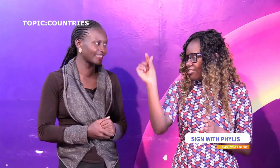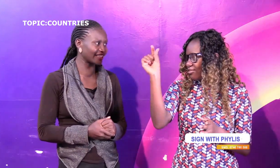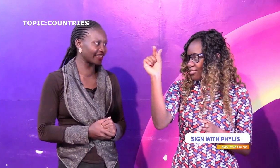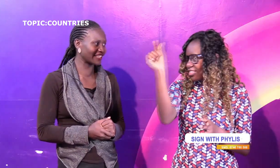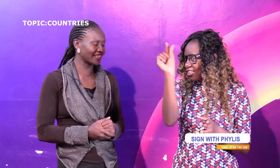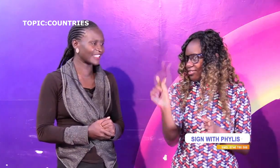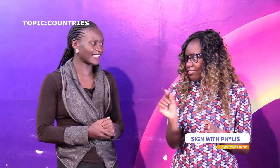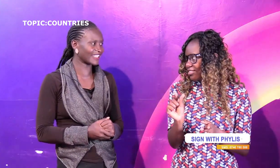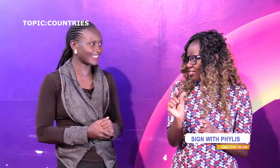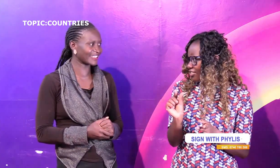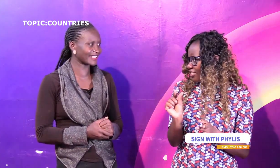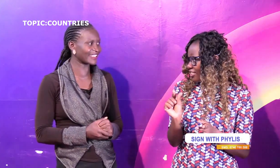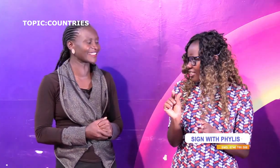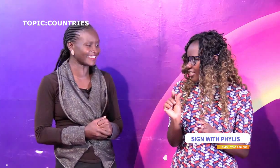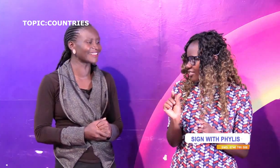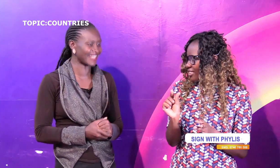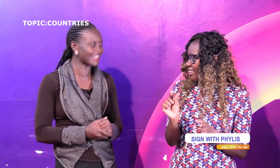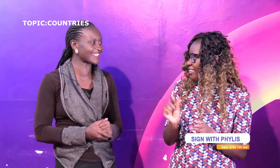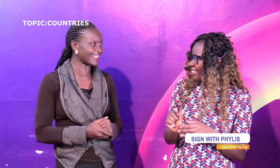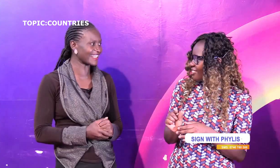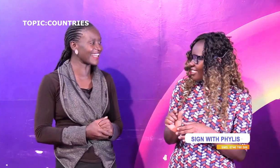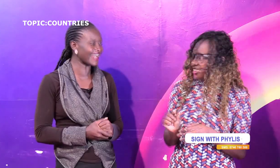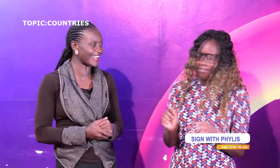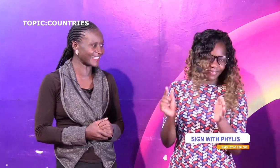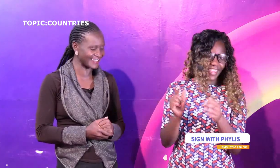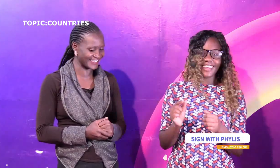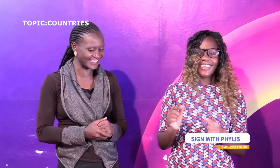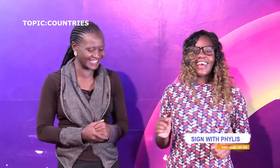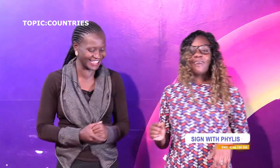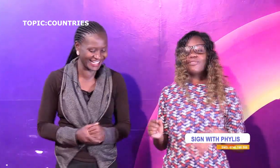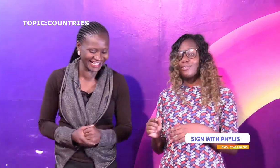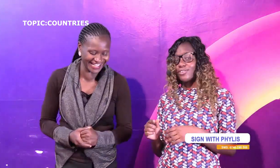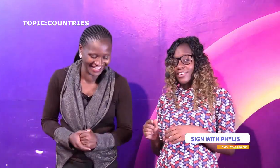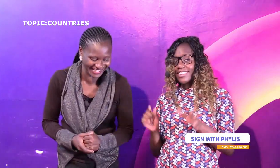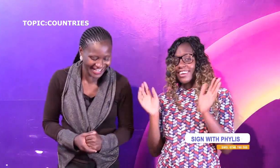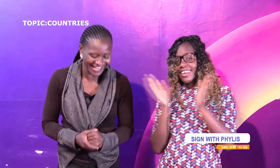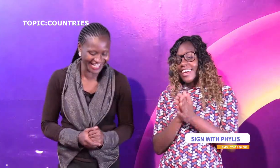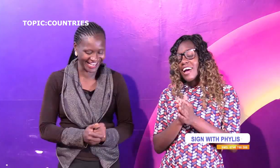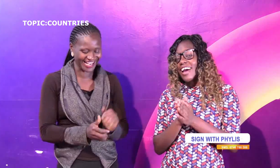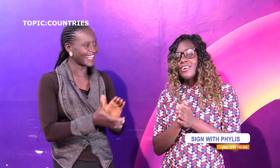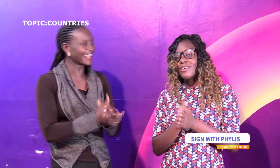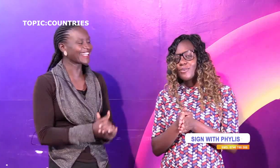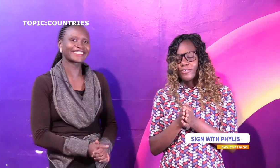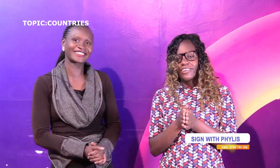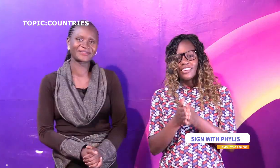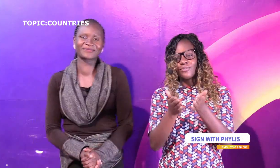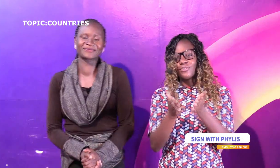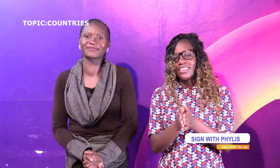this one was region. Was that a region? Yeah, region. Yeah. I'm also shocked. I hope you've learned a few things. Thank